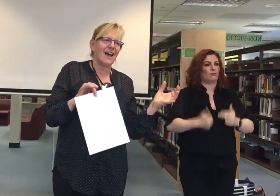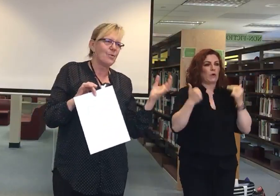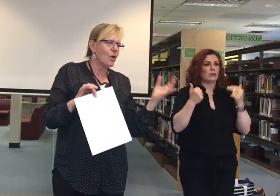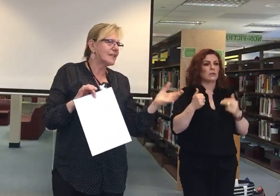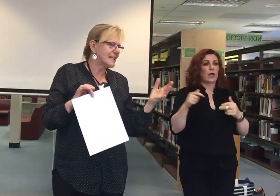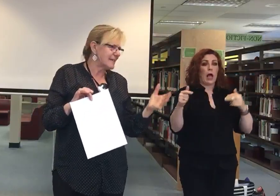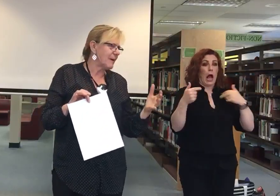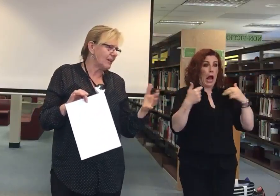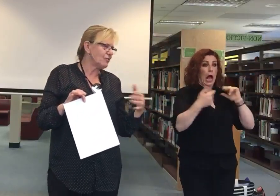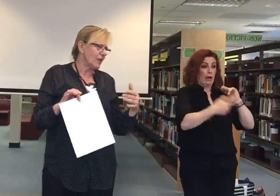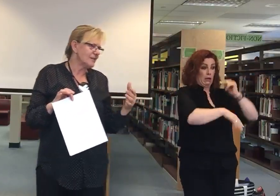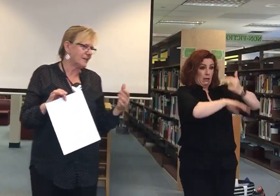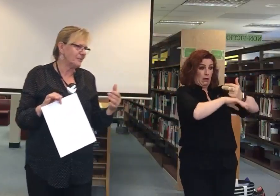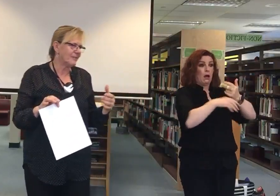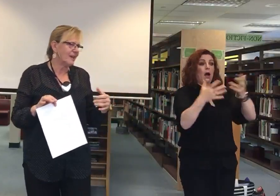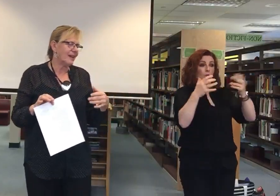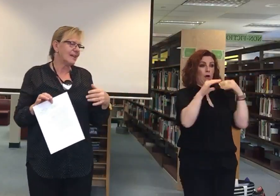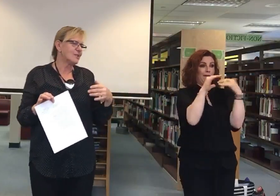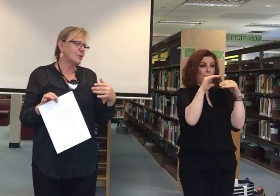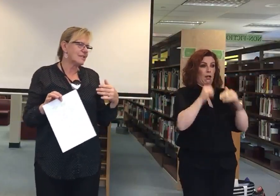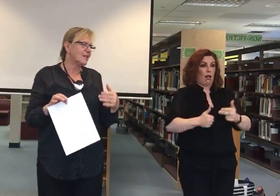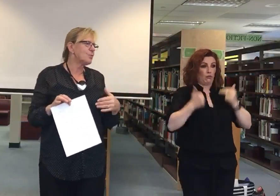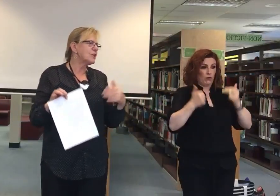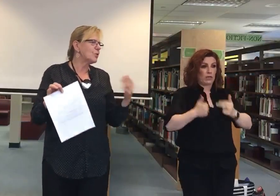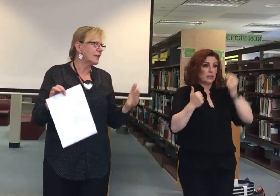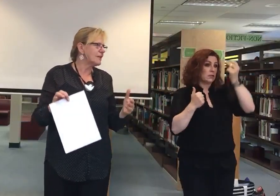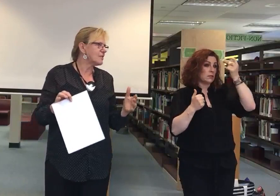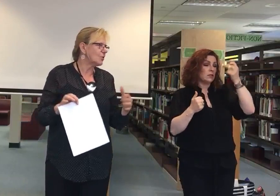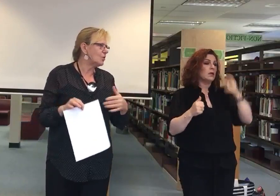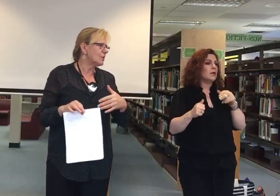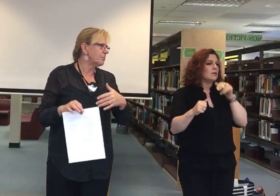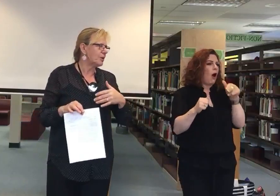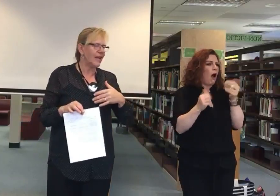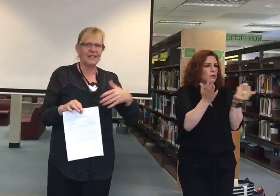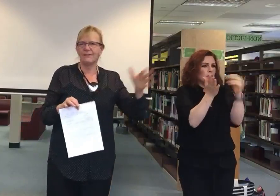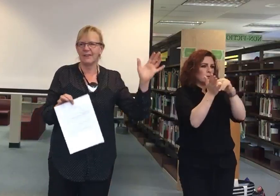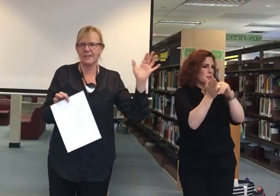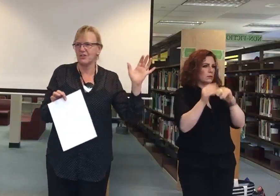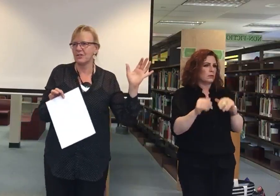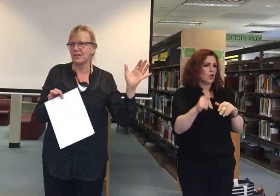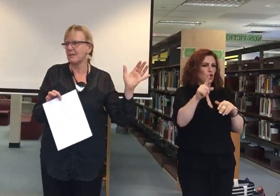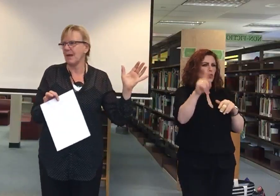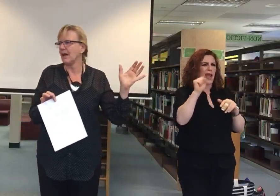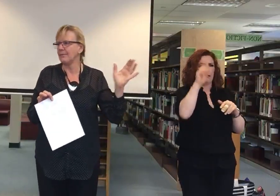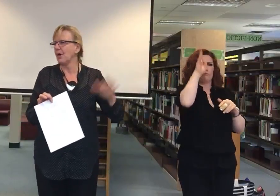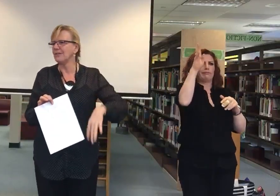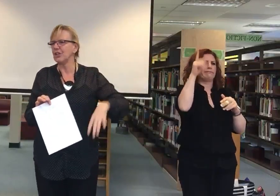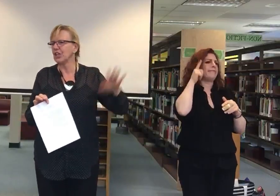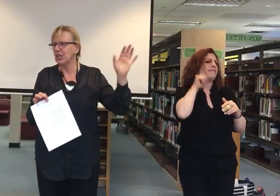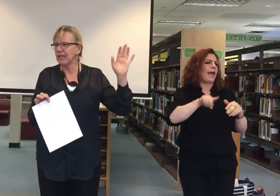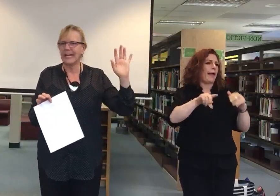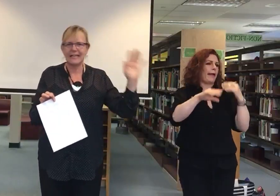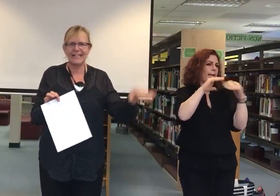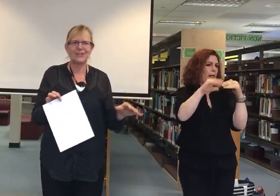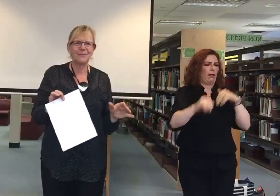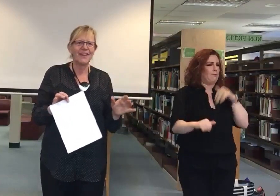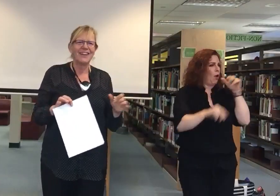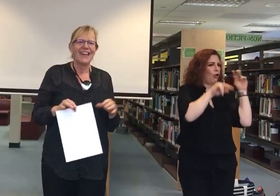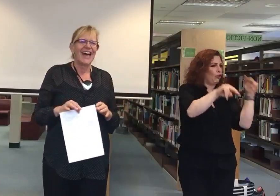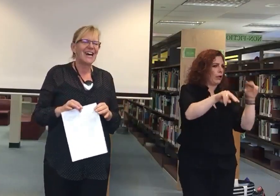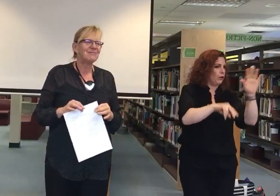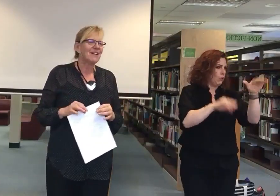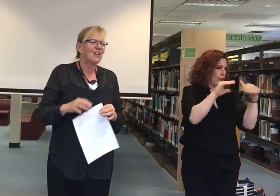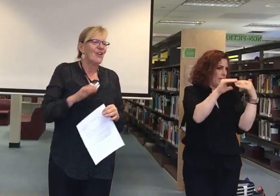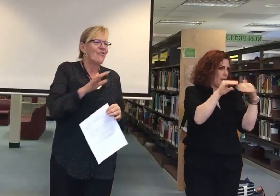this, I wanted an email address. And so instead of redoing it, so you could put any fictitious email. I'm not even gonna look at it later.